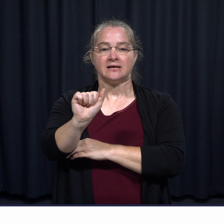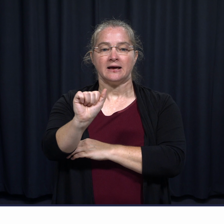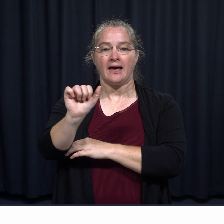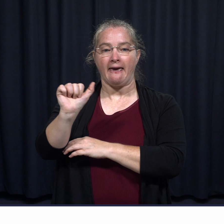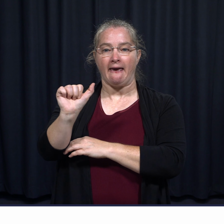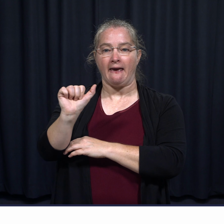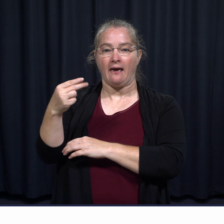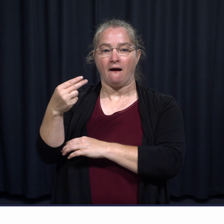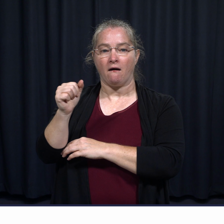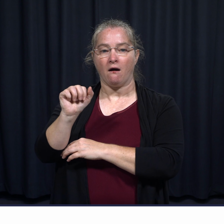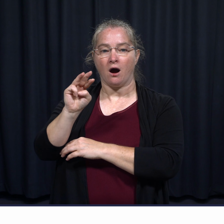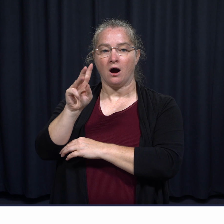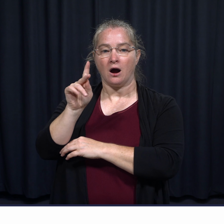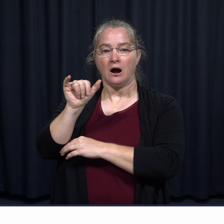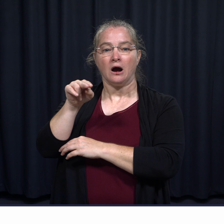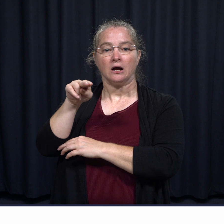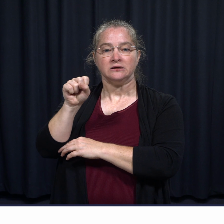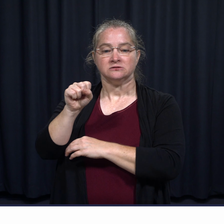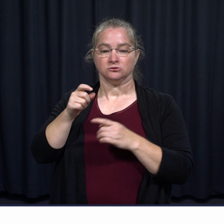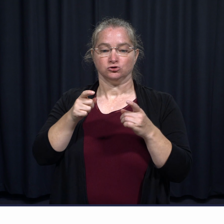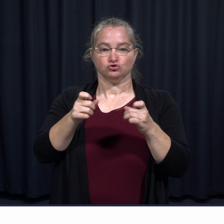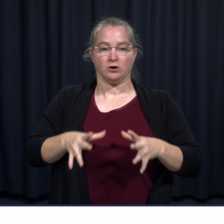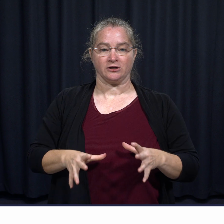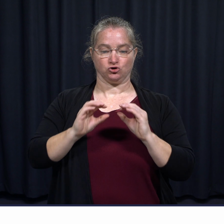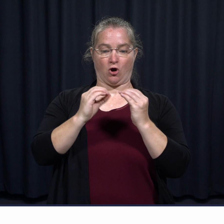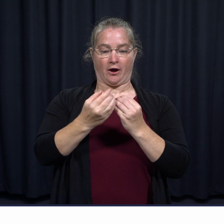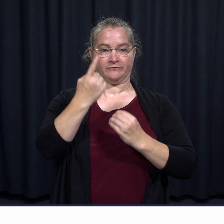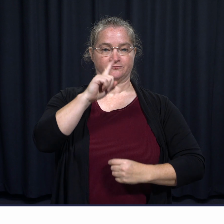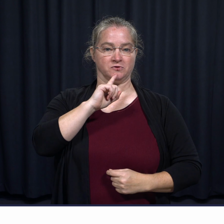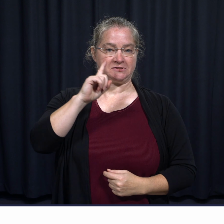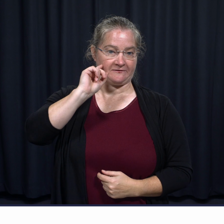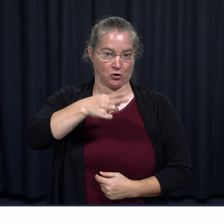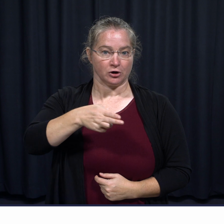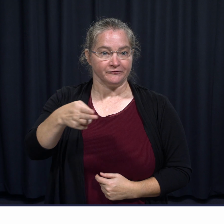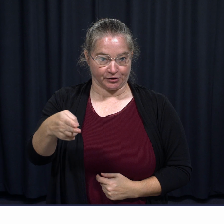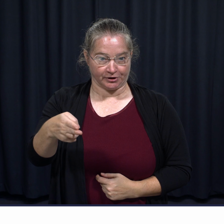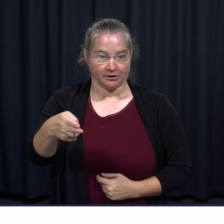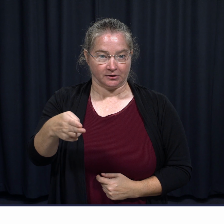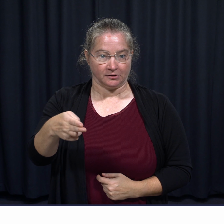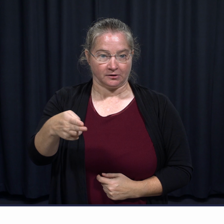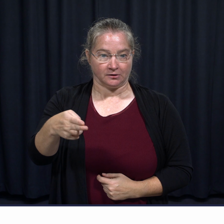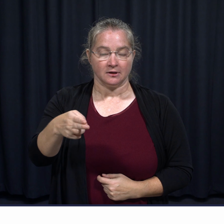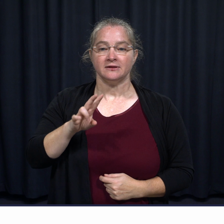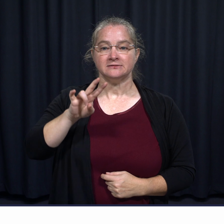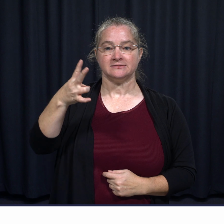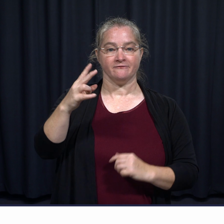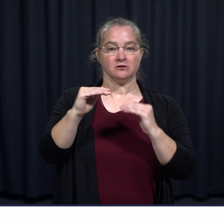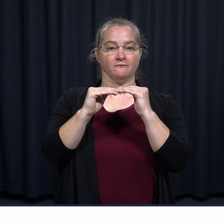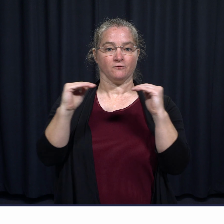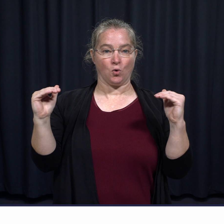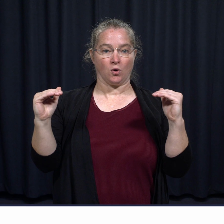Director, Office for the Deaf and Hard of Hearing, 7th floor,